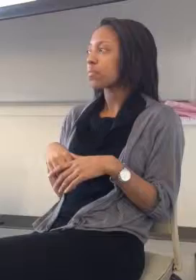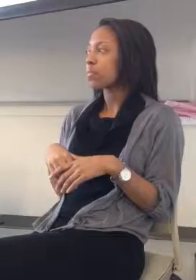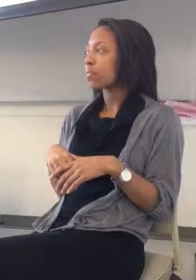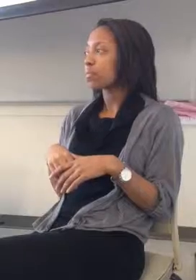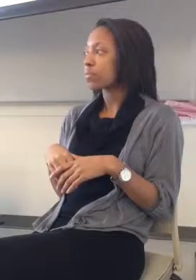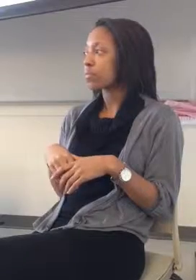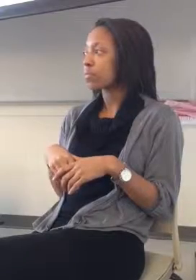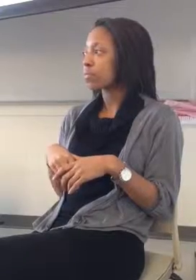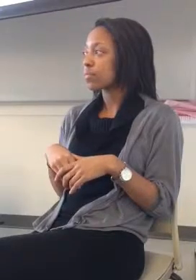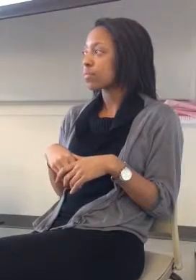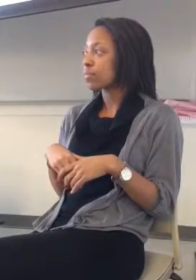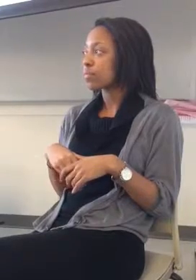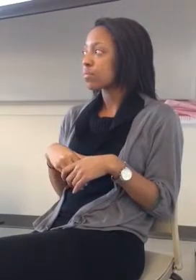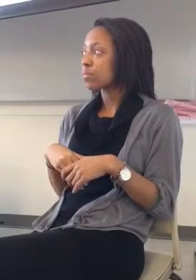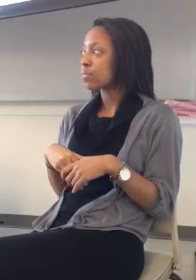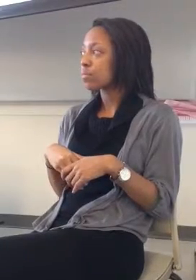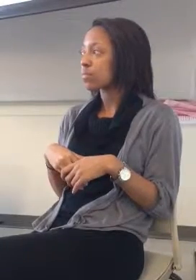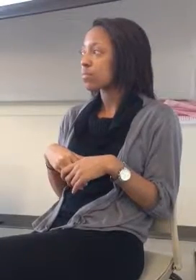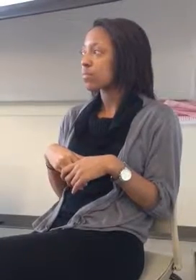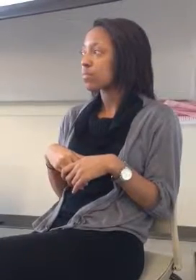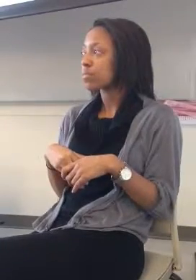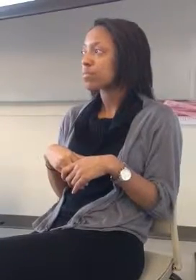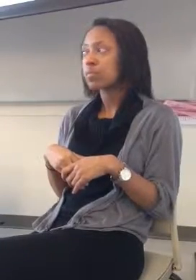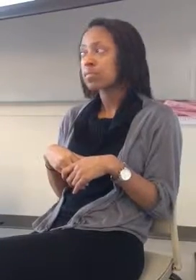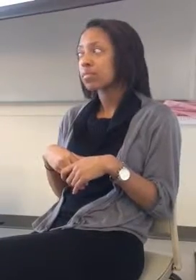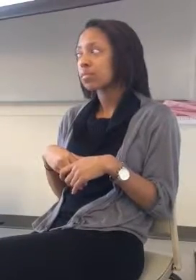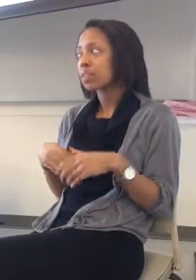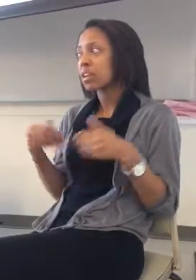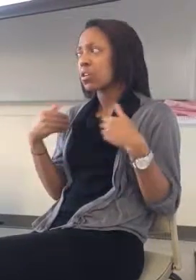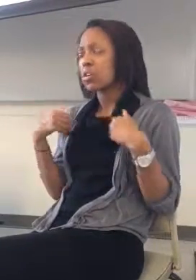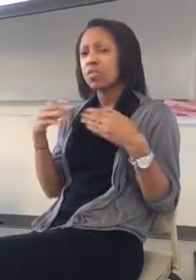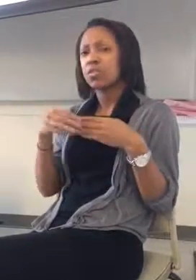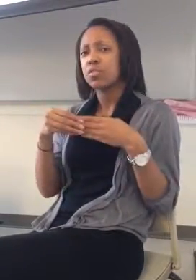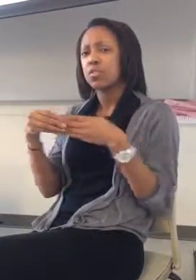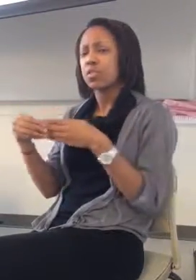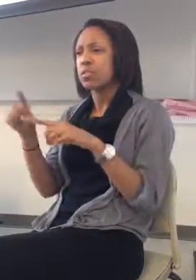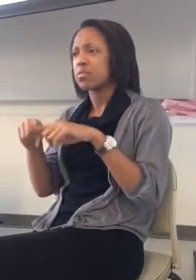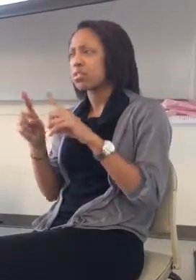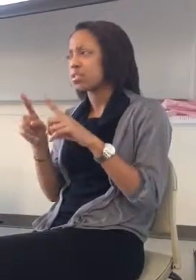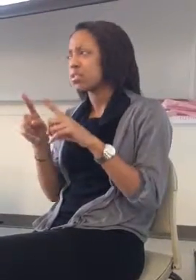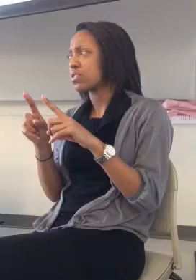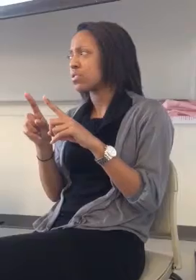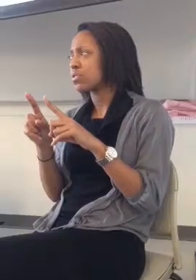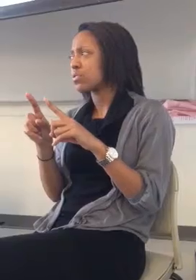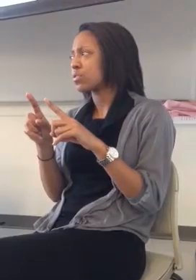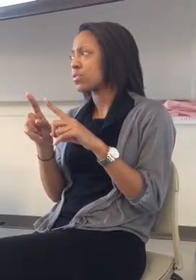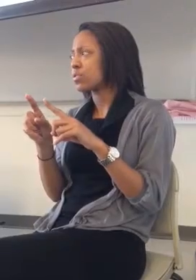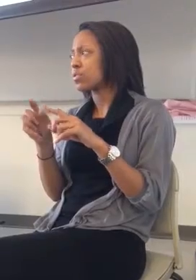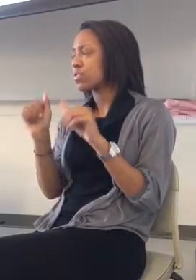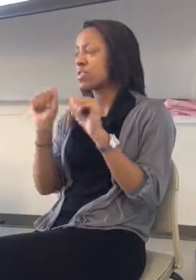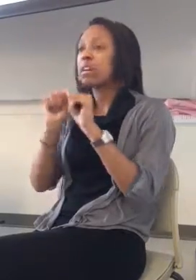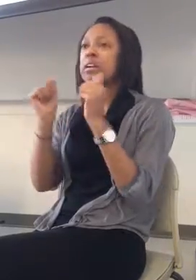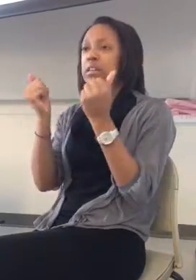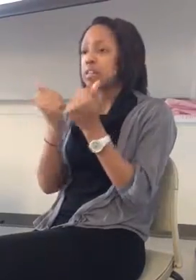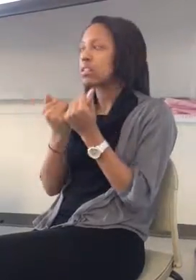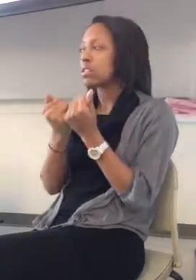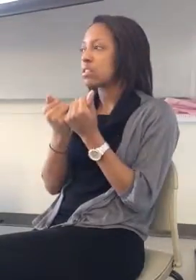that you have to follow at every agency, but with their Code of Ethics, even if we had different agency policies, we all have to